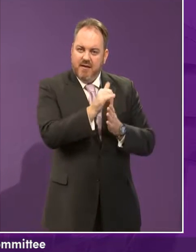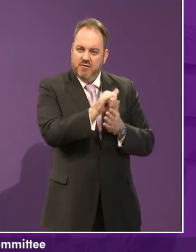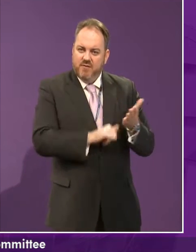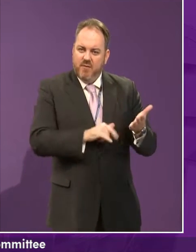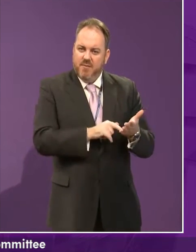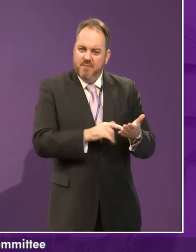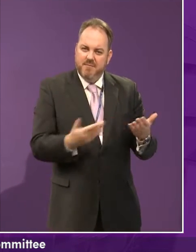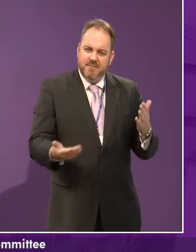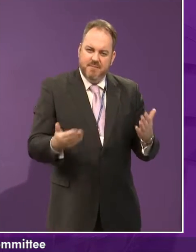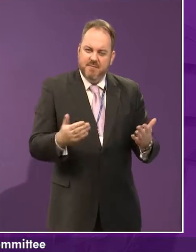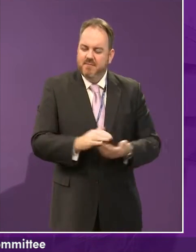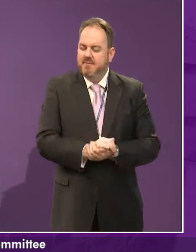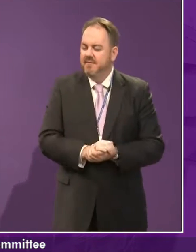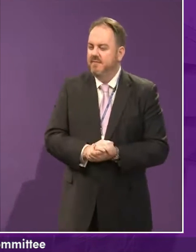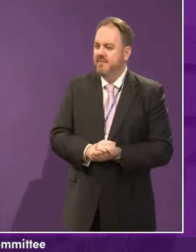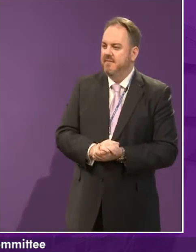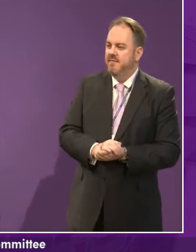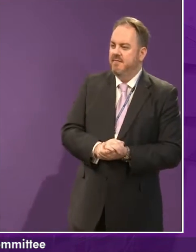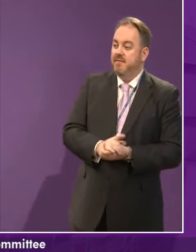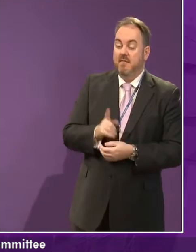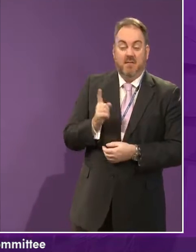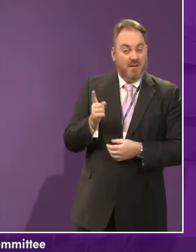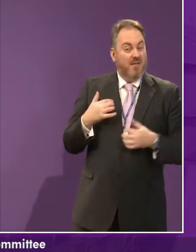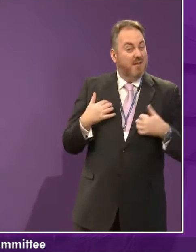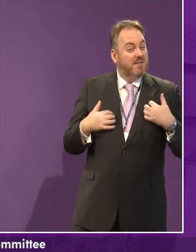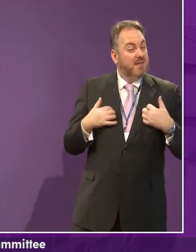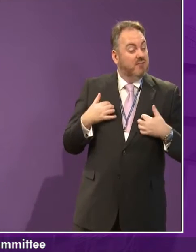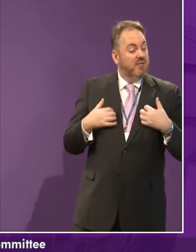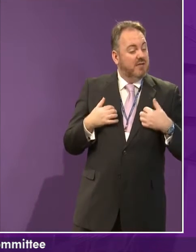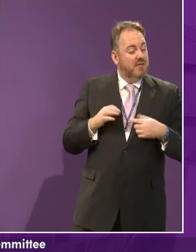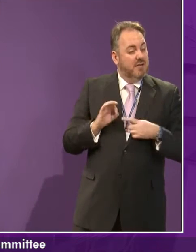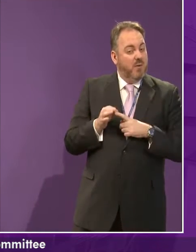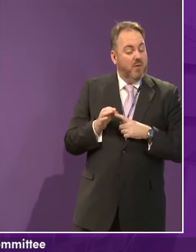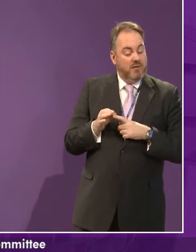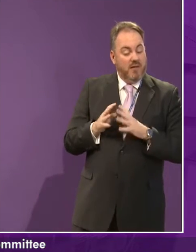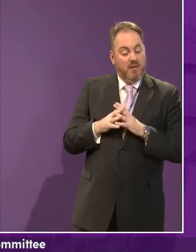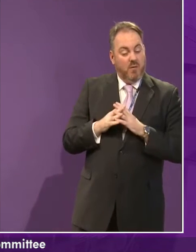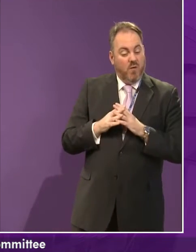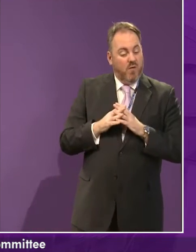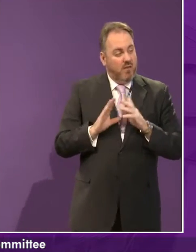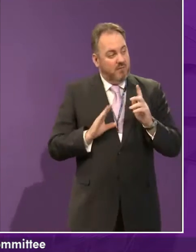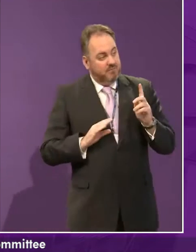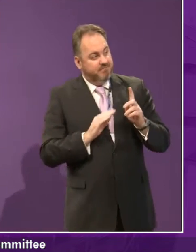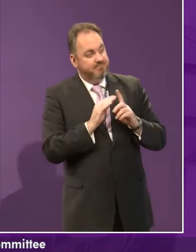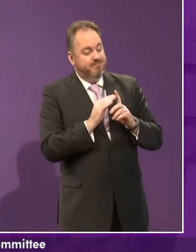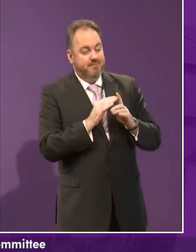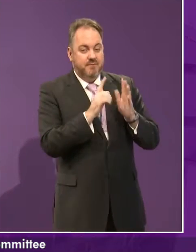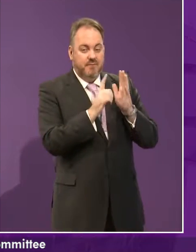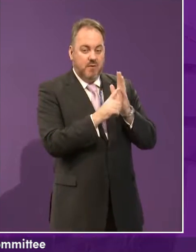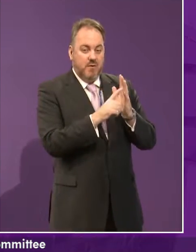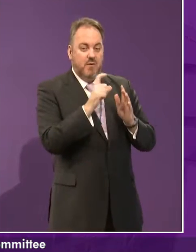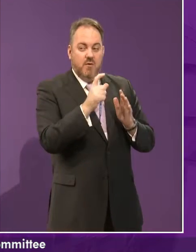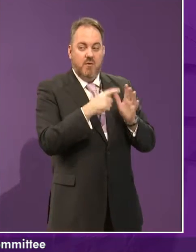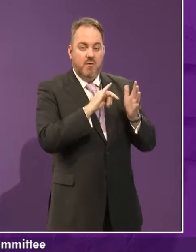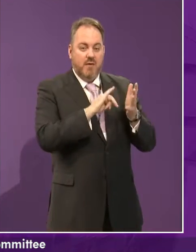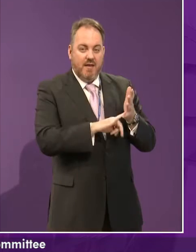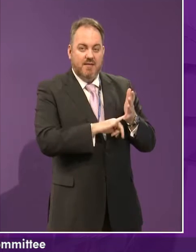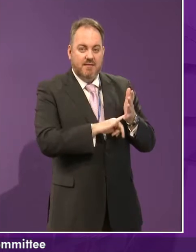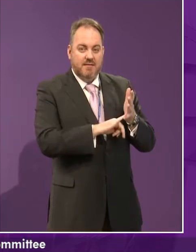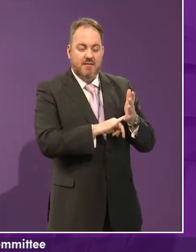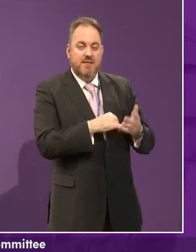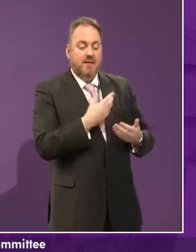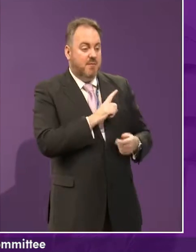forward. It's a really interesting point, absolutely, and I think something we can take back to UCAS, and obviously we all have our own online application